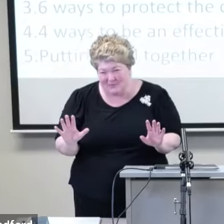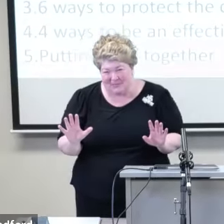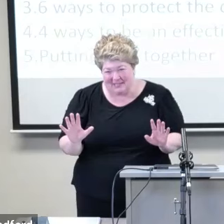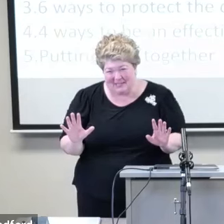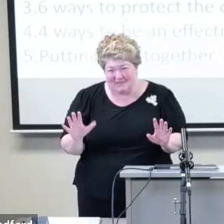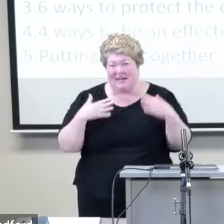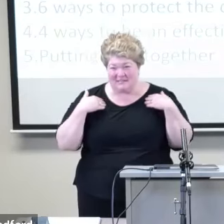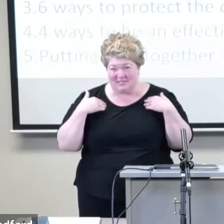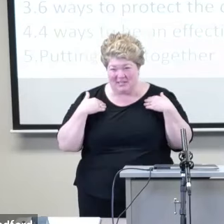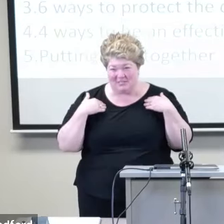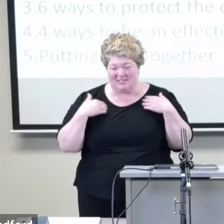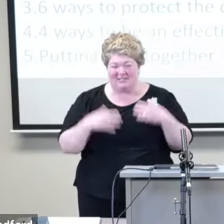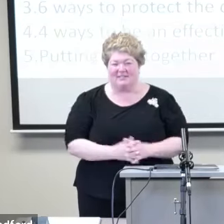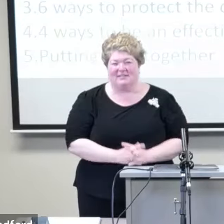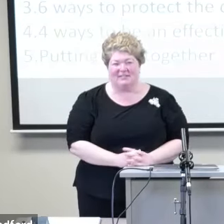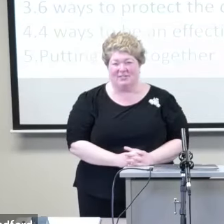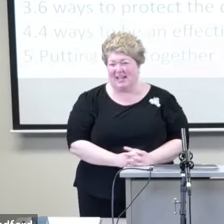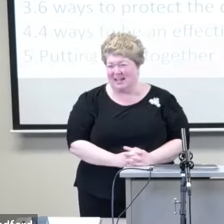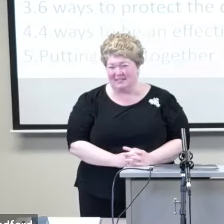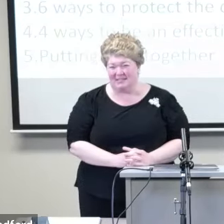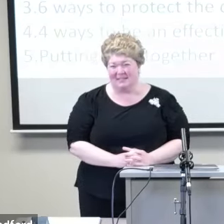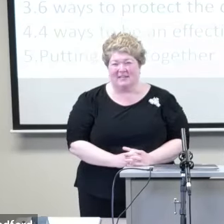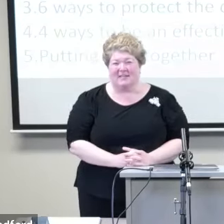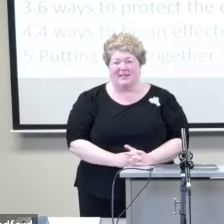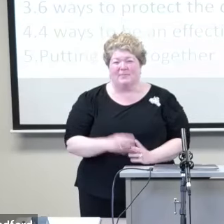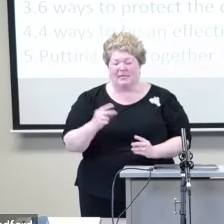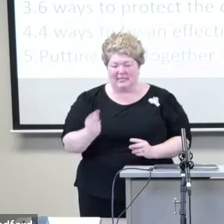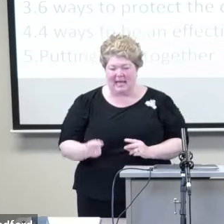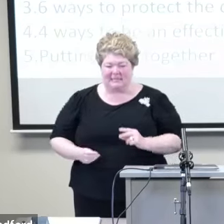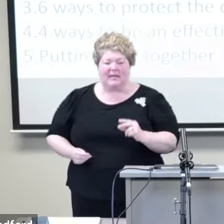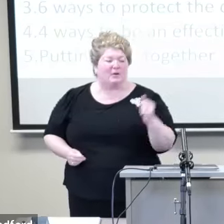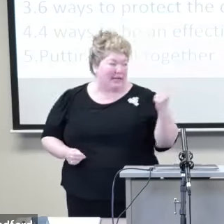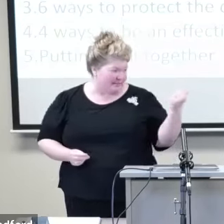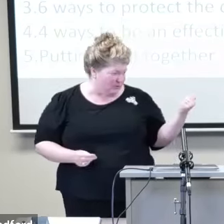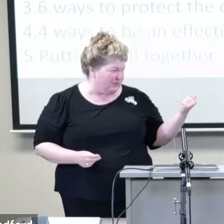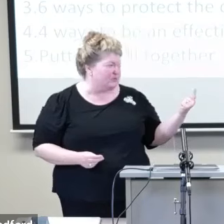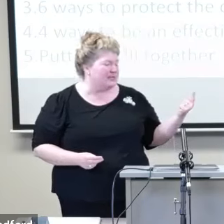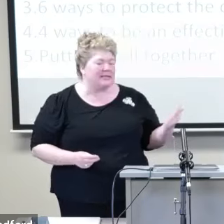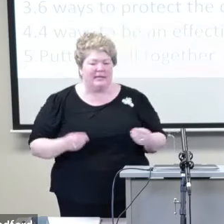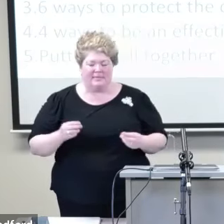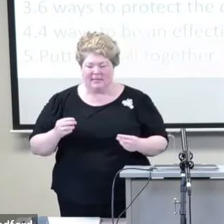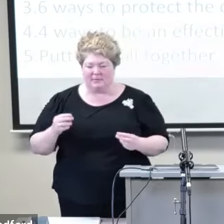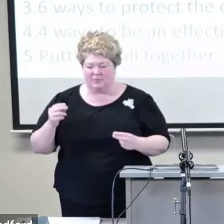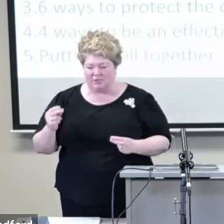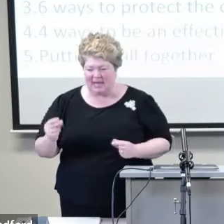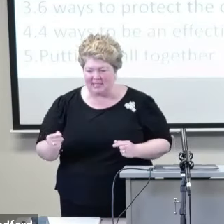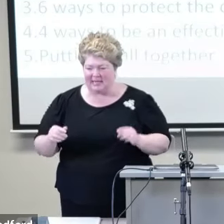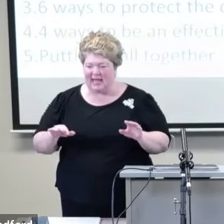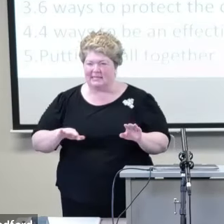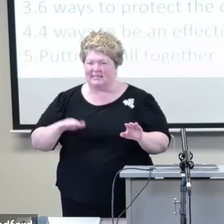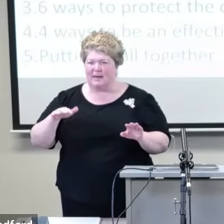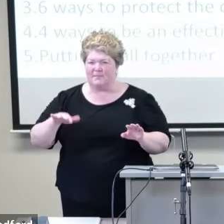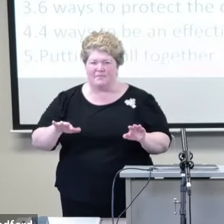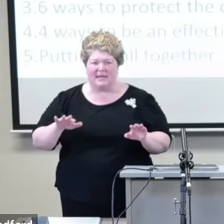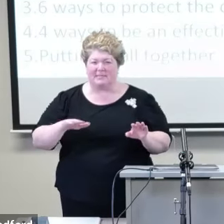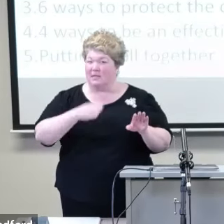listen to music my suggestion is jazz because it has that classical music because with jazz it